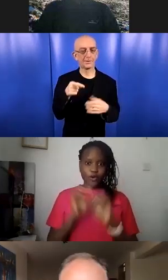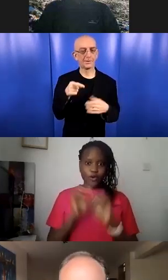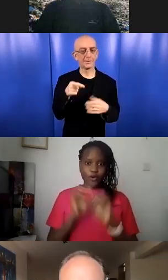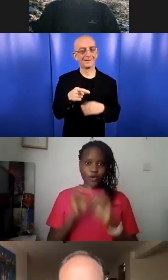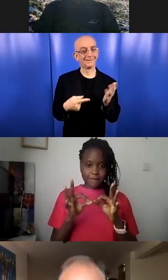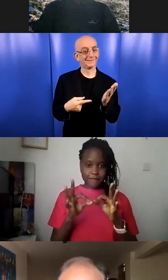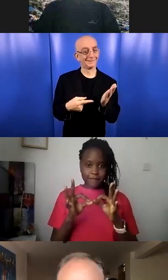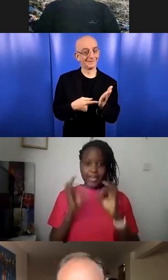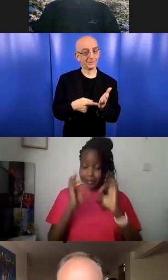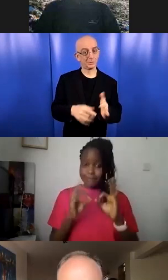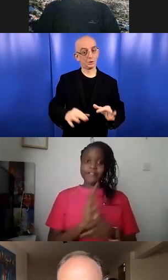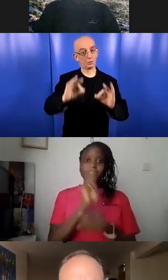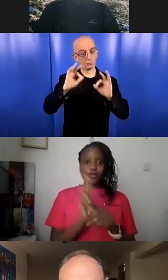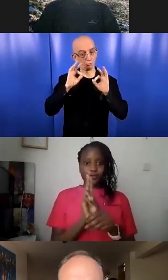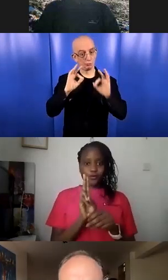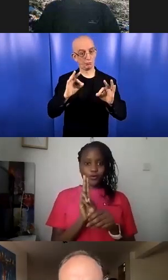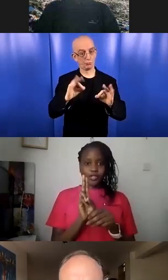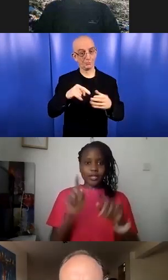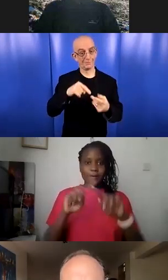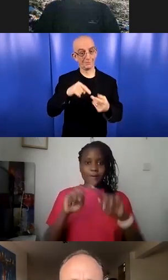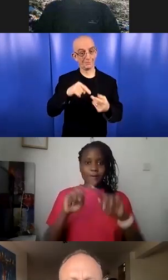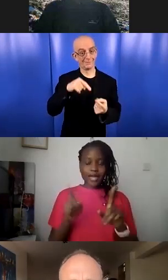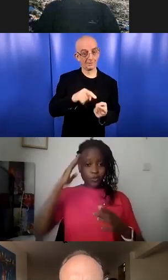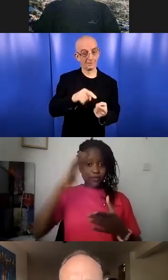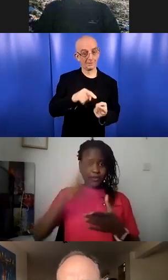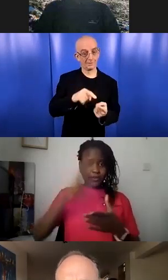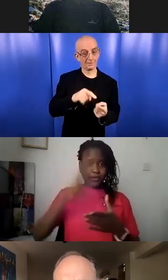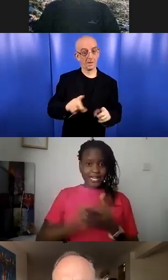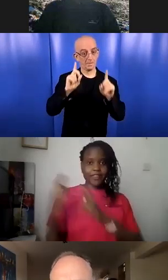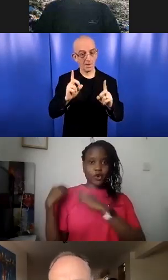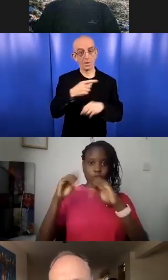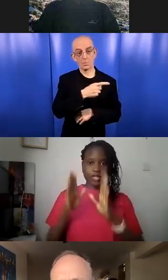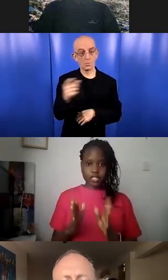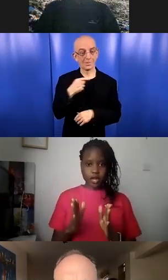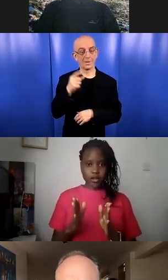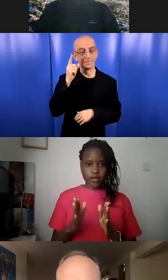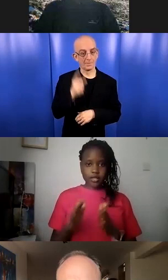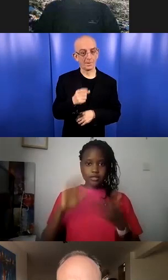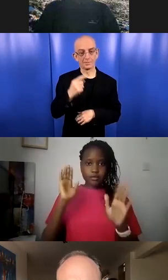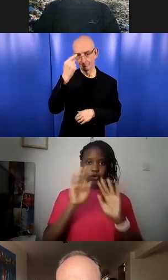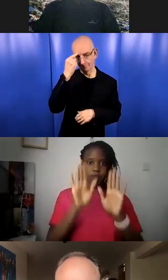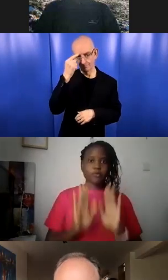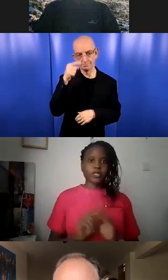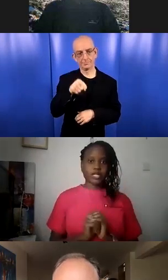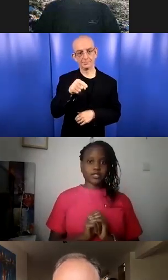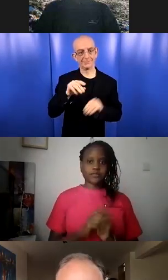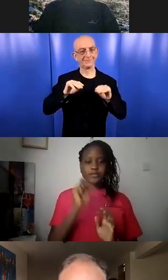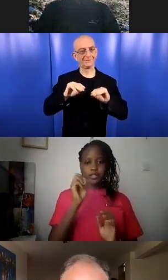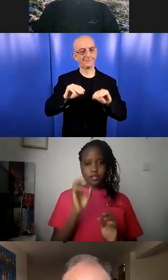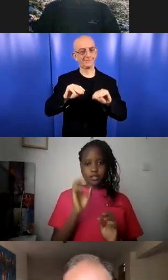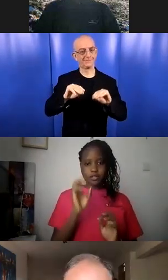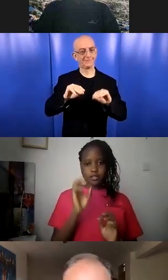if it's useful, but we believe that the role of the teacher is more important. And so